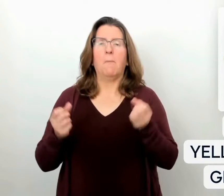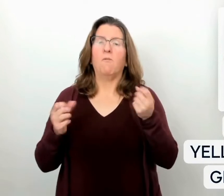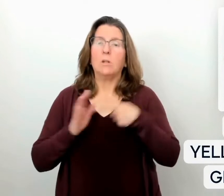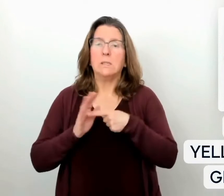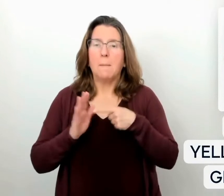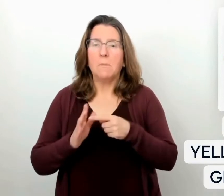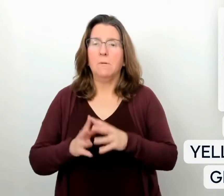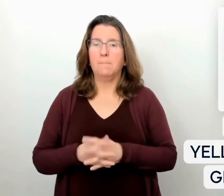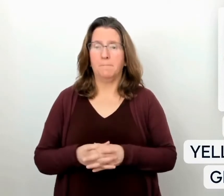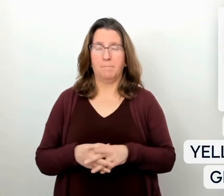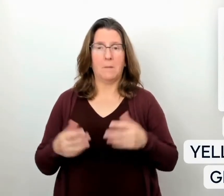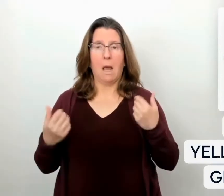As an example,